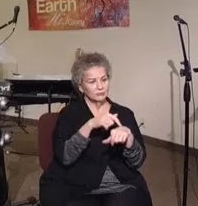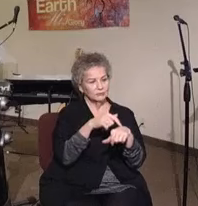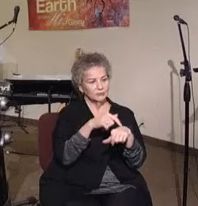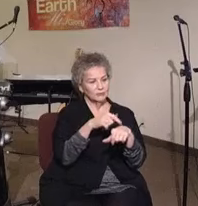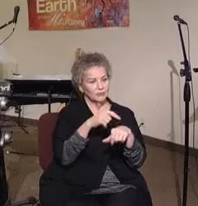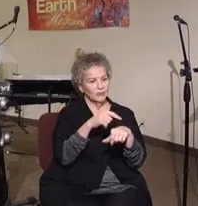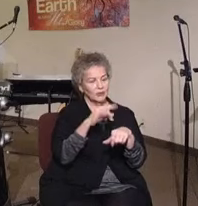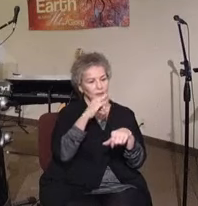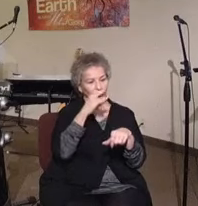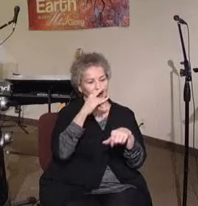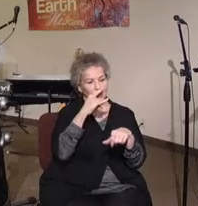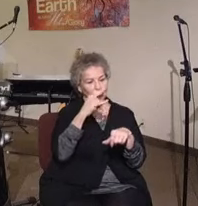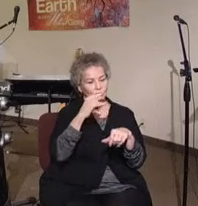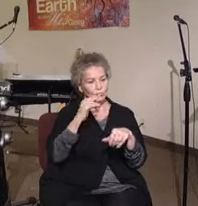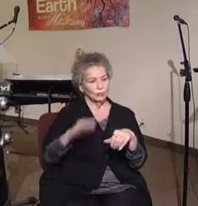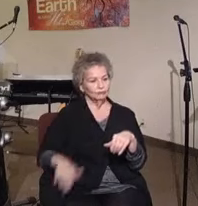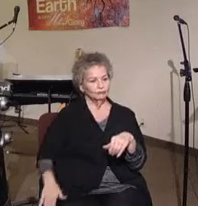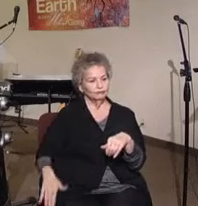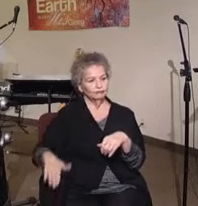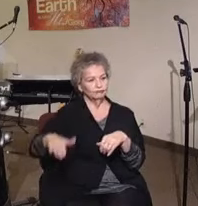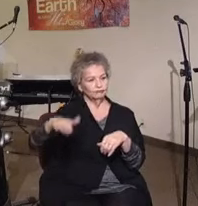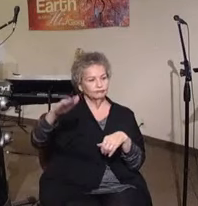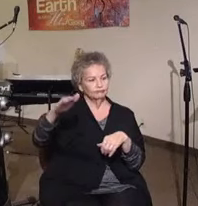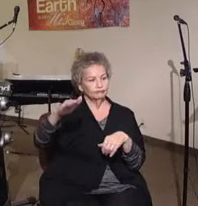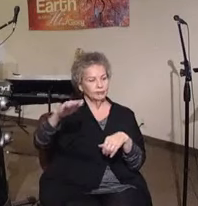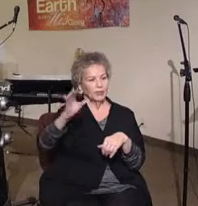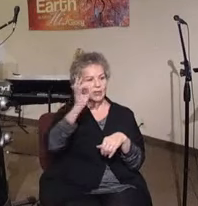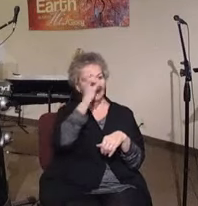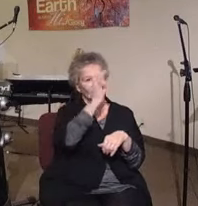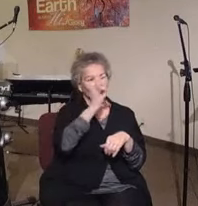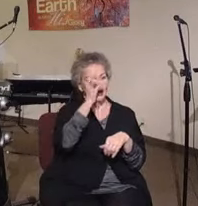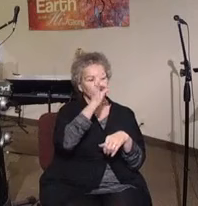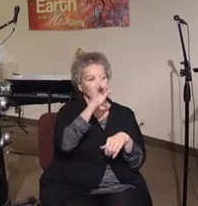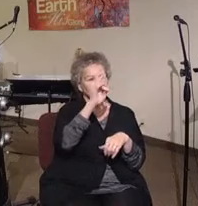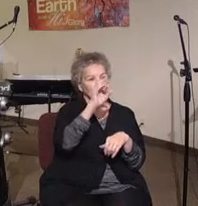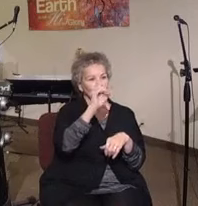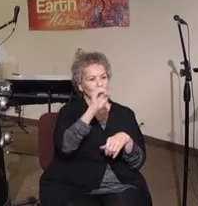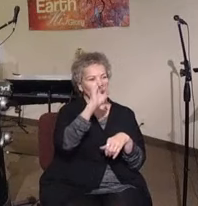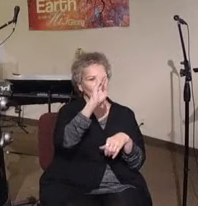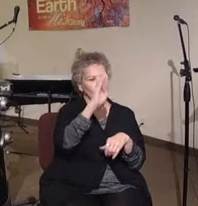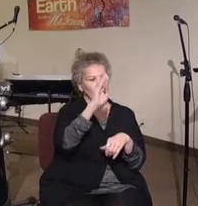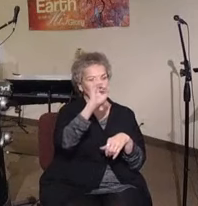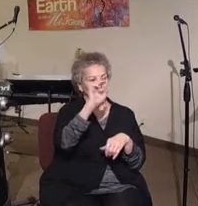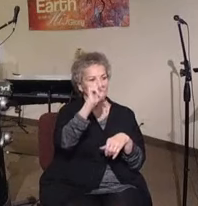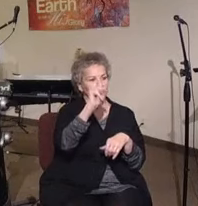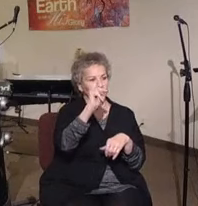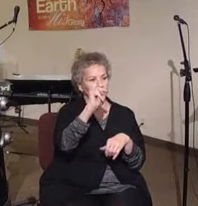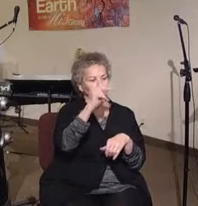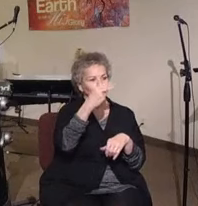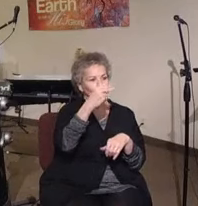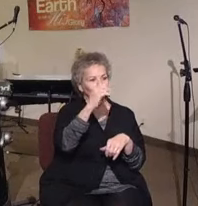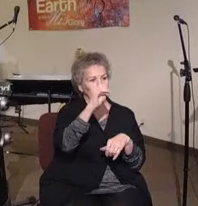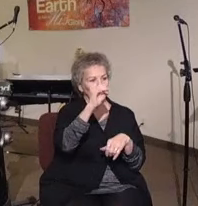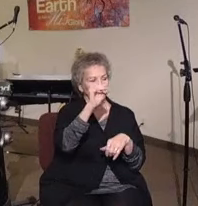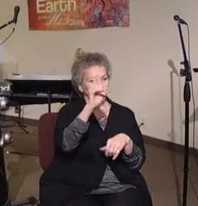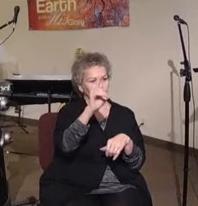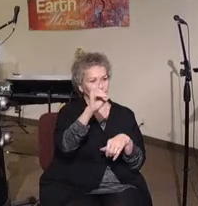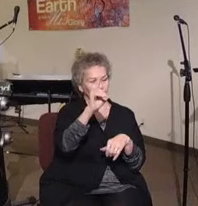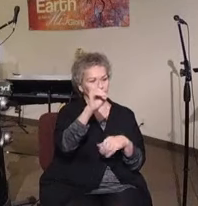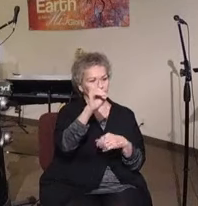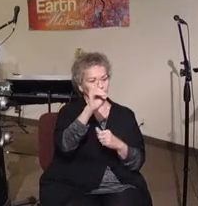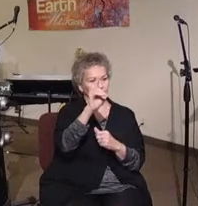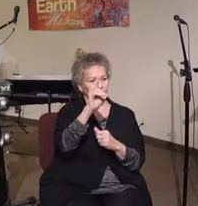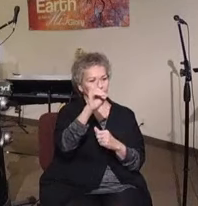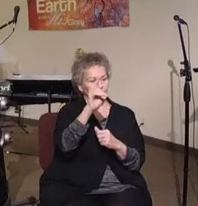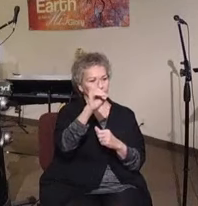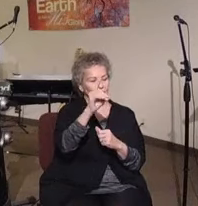It's a cartoon, the fox is Robin Hood. And you just have to get this. The